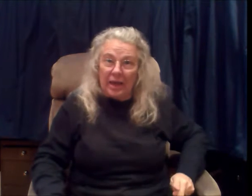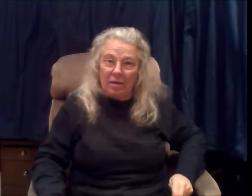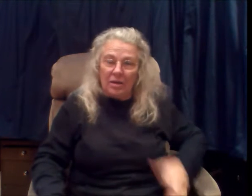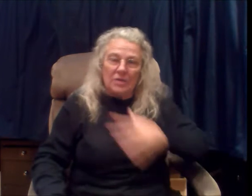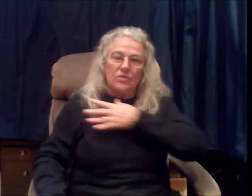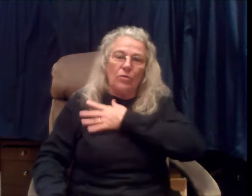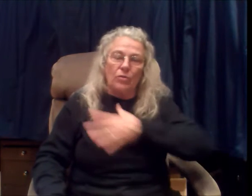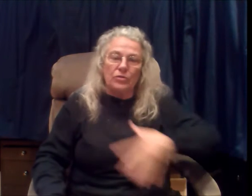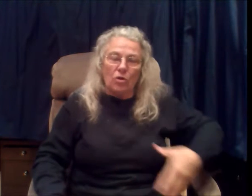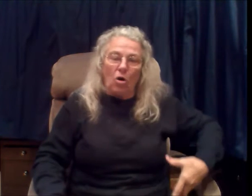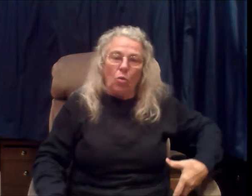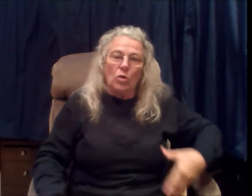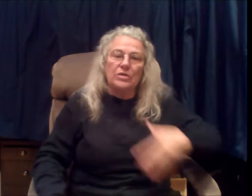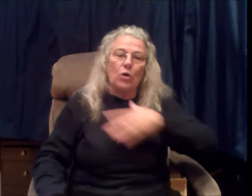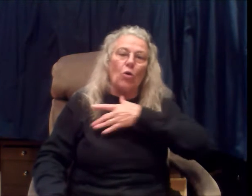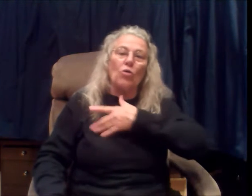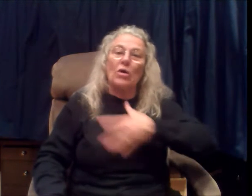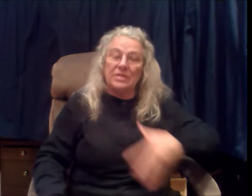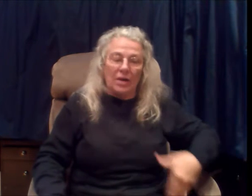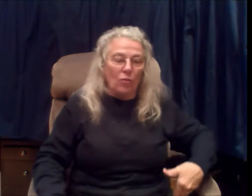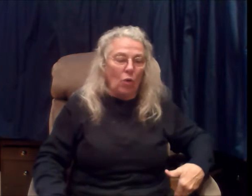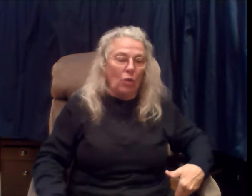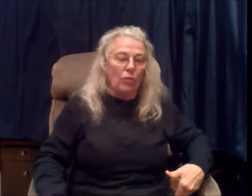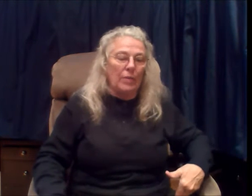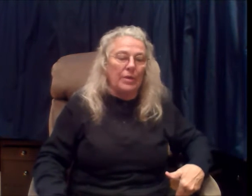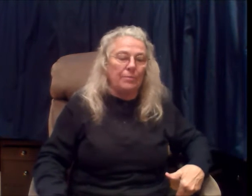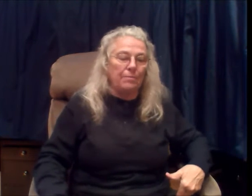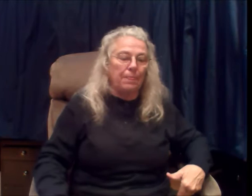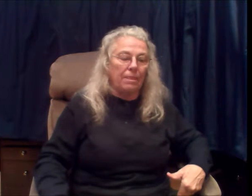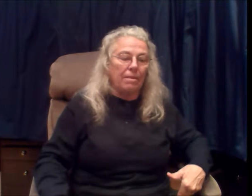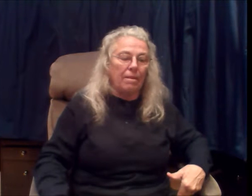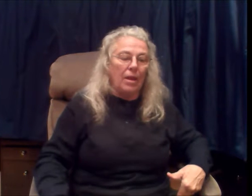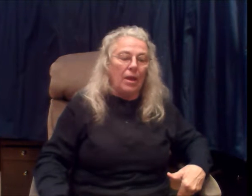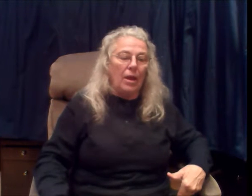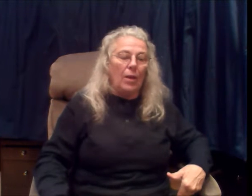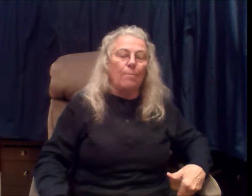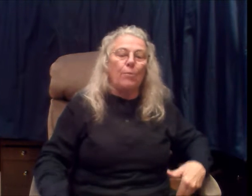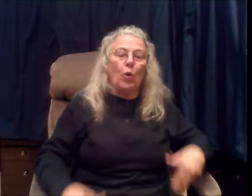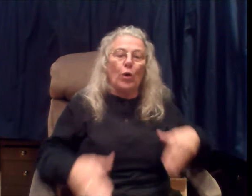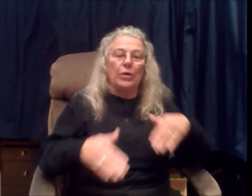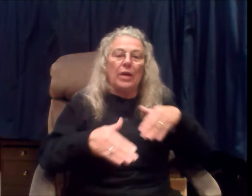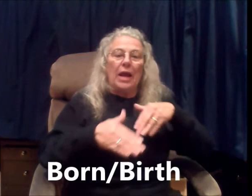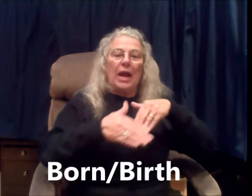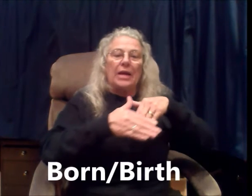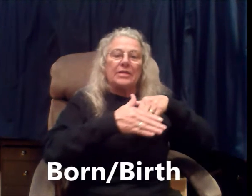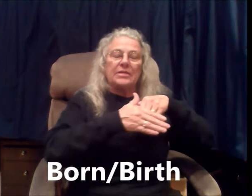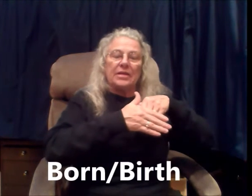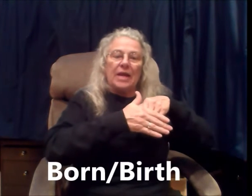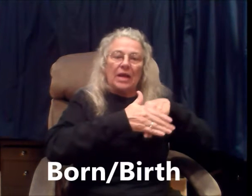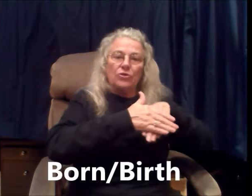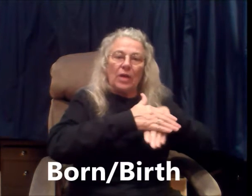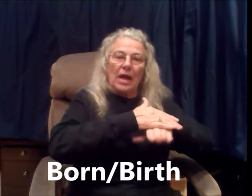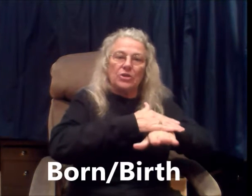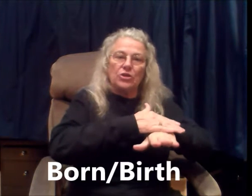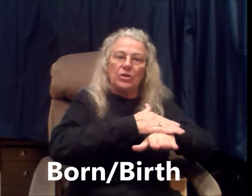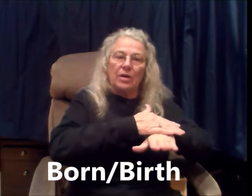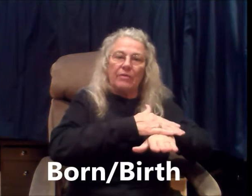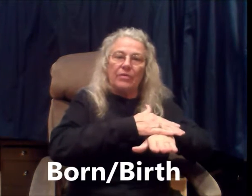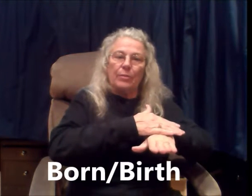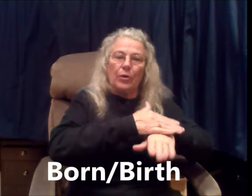King. So those are all words that go across that royal ribbon. Born, and it's the natural action of the birth,